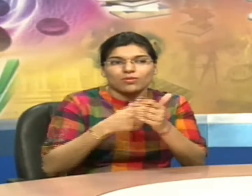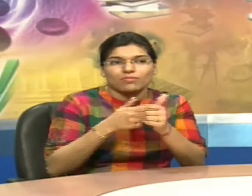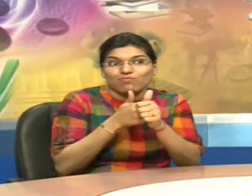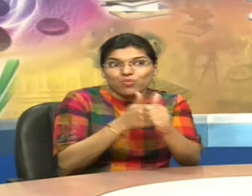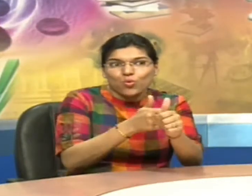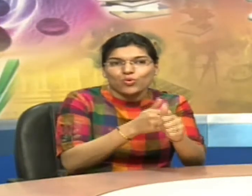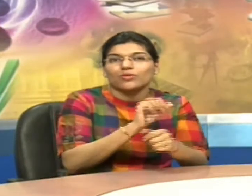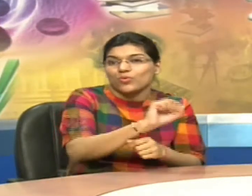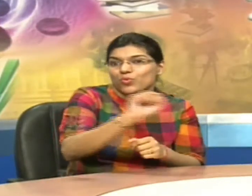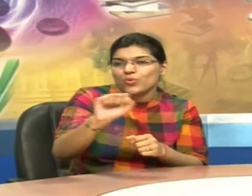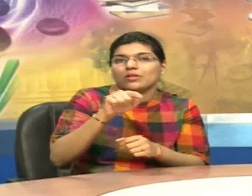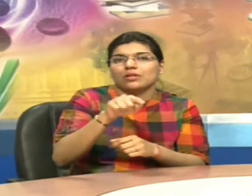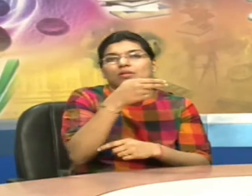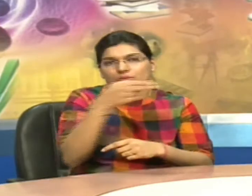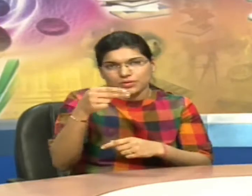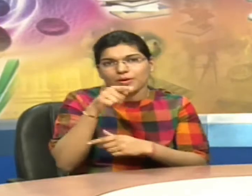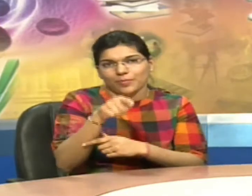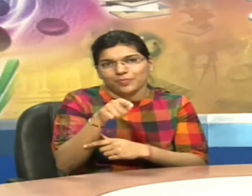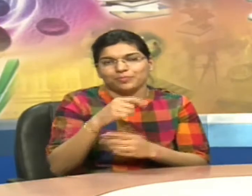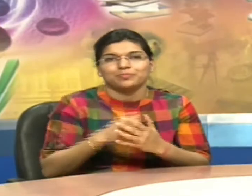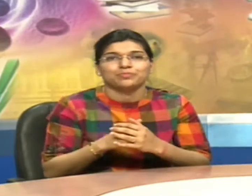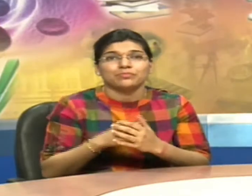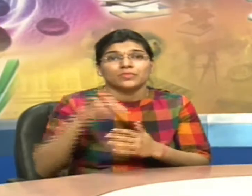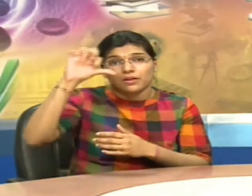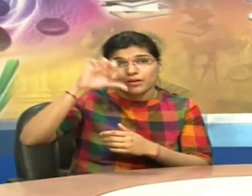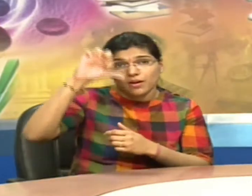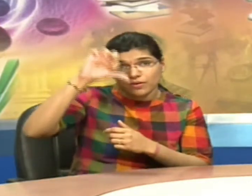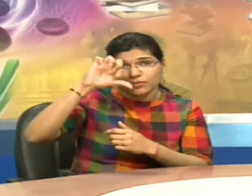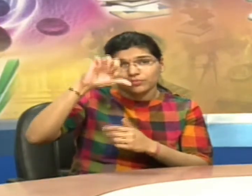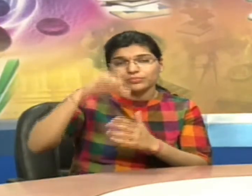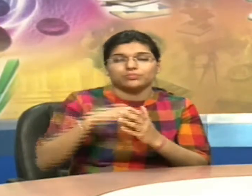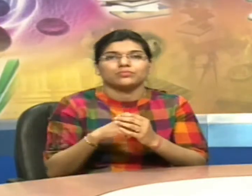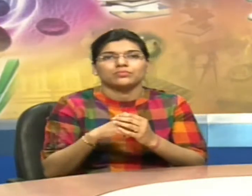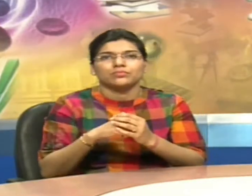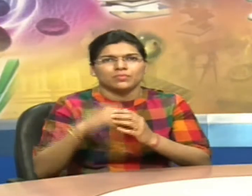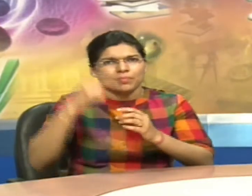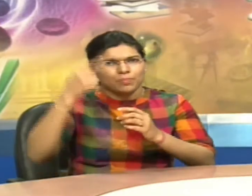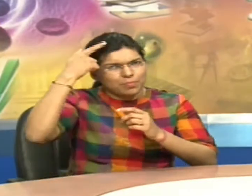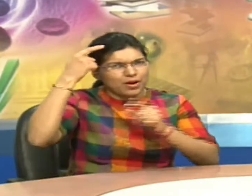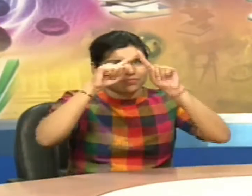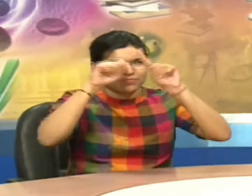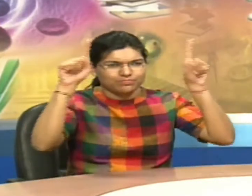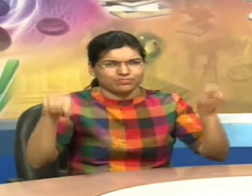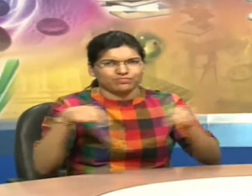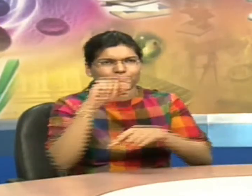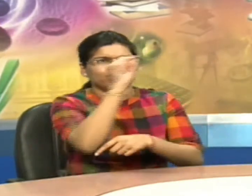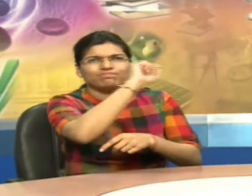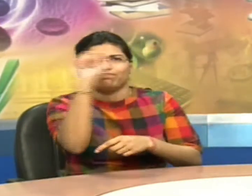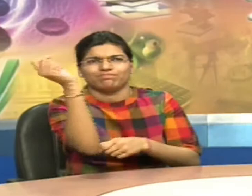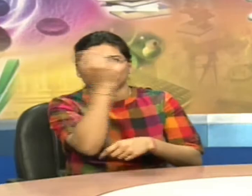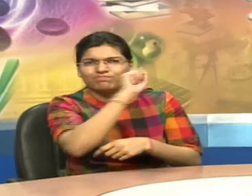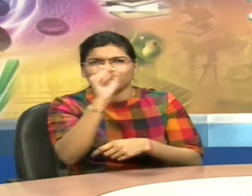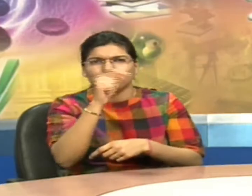who follow all the rule and regulations, is termed as God fearing. Ninth